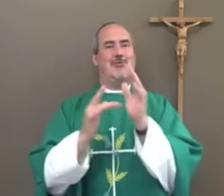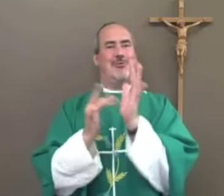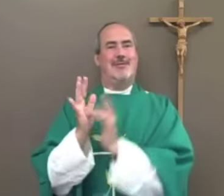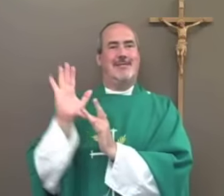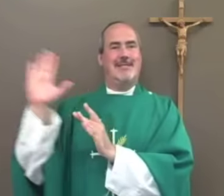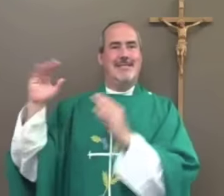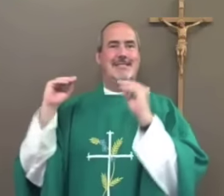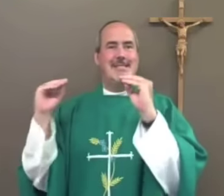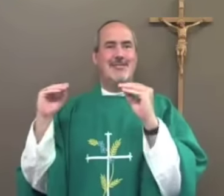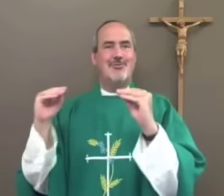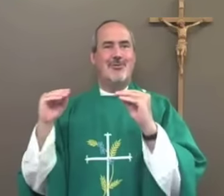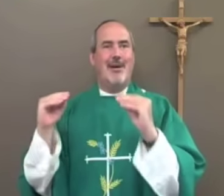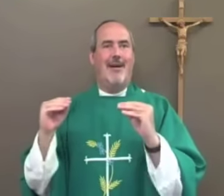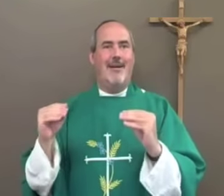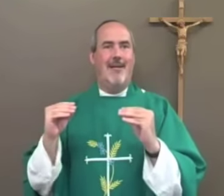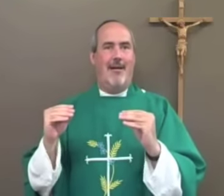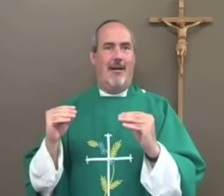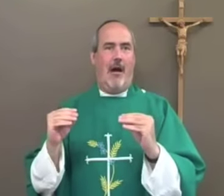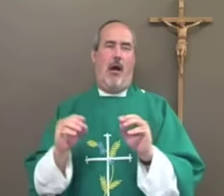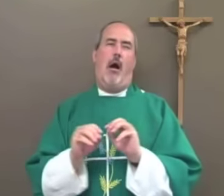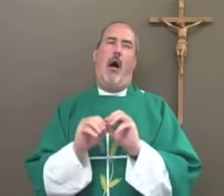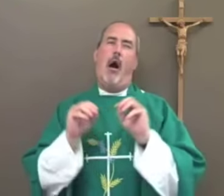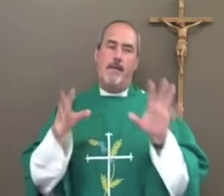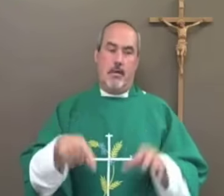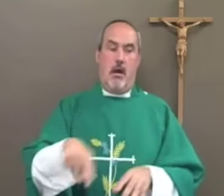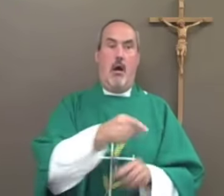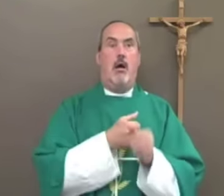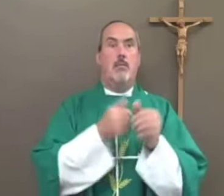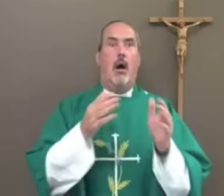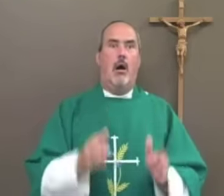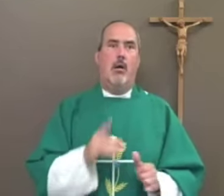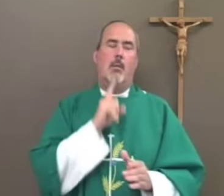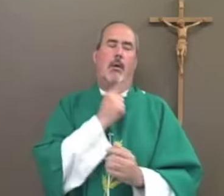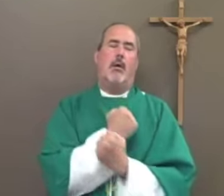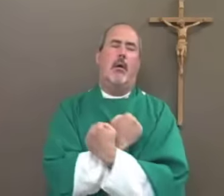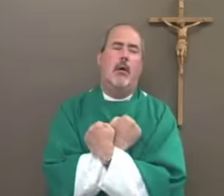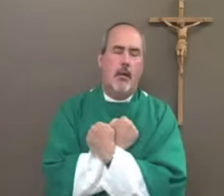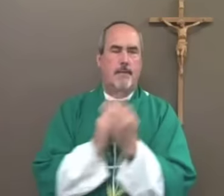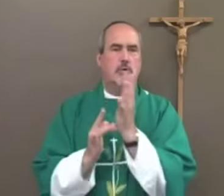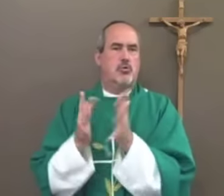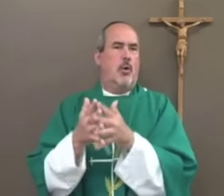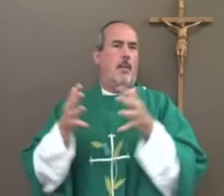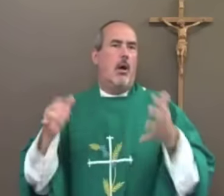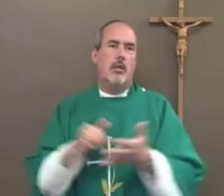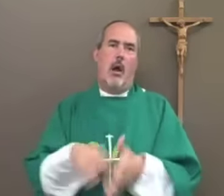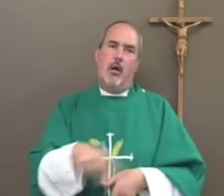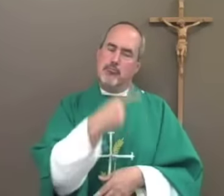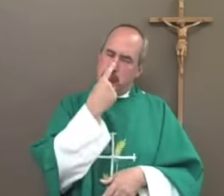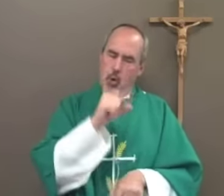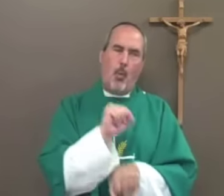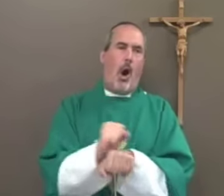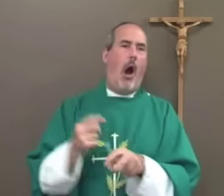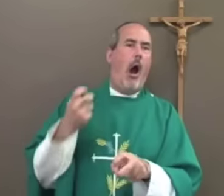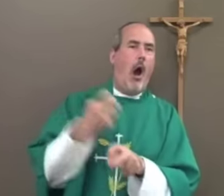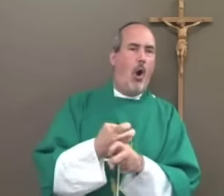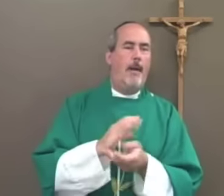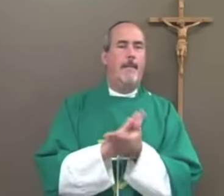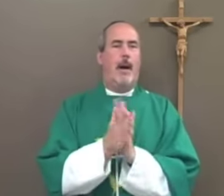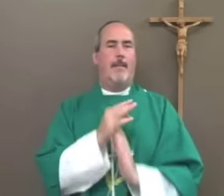those disciples still continued his teachings. Obviously, the disciples loved Jesus so much that they didn't